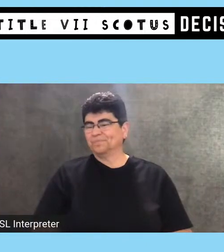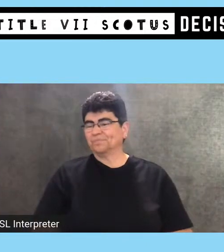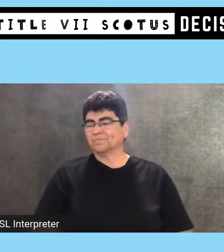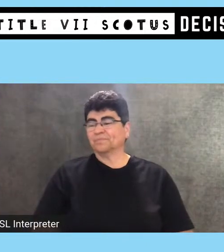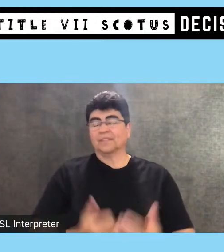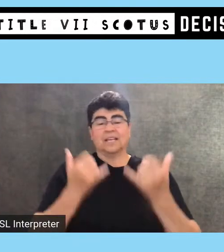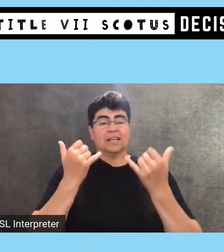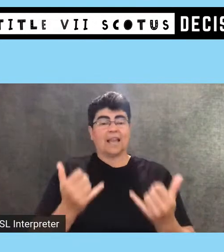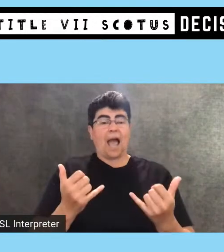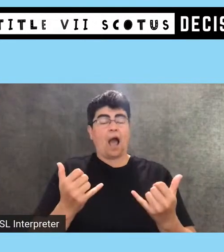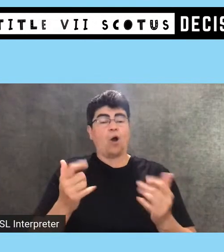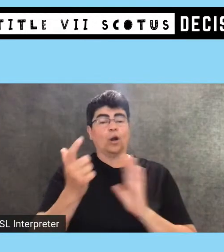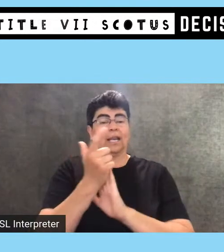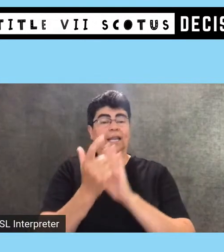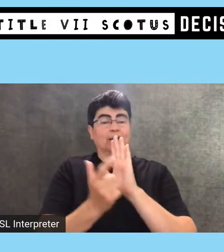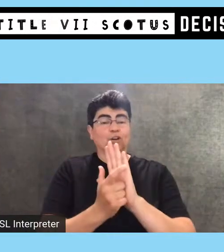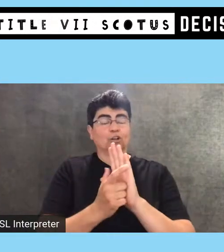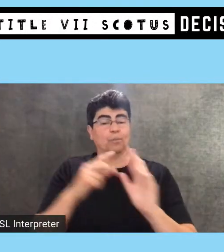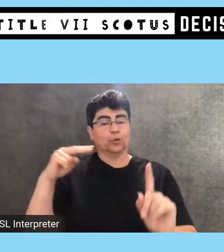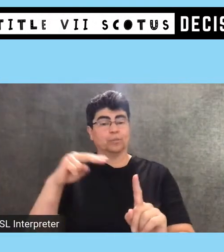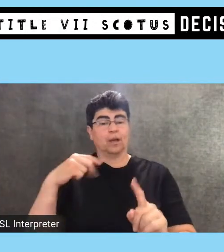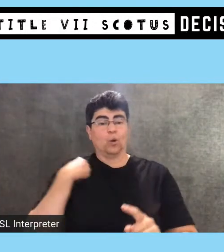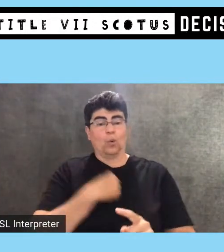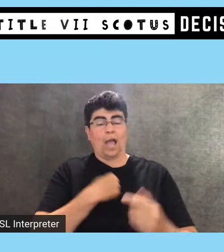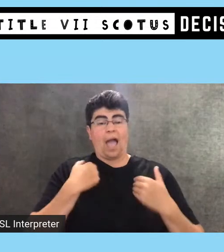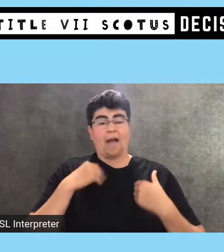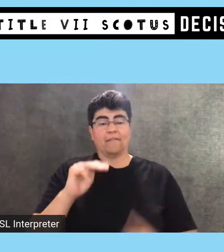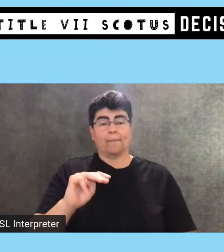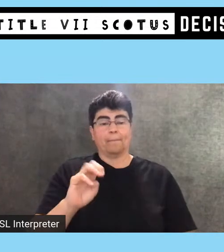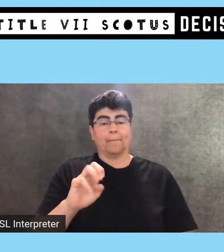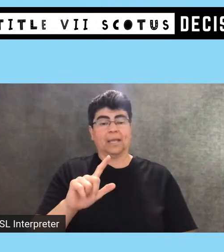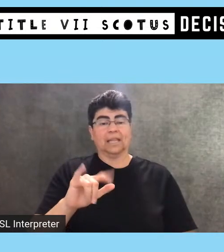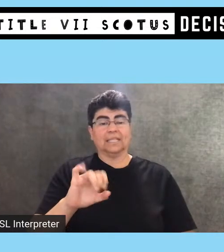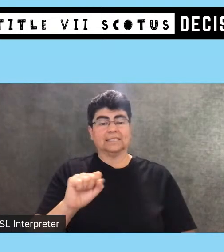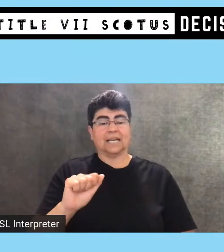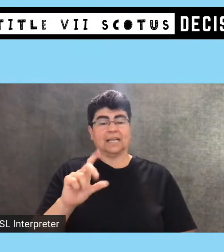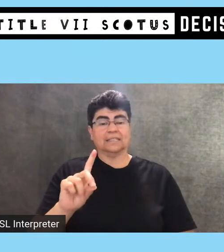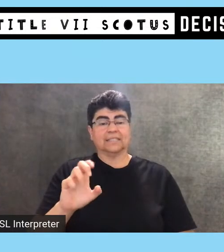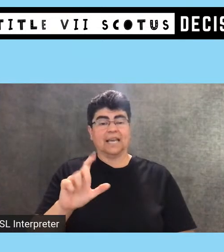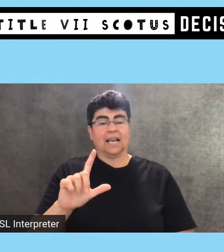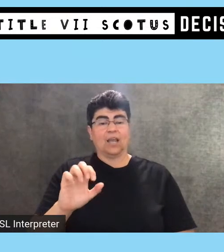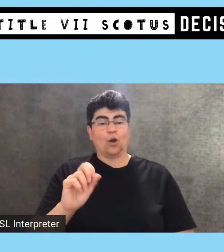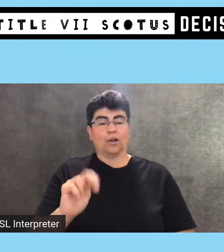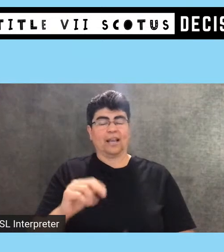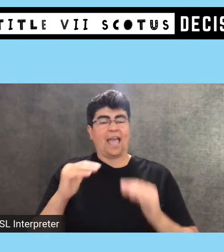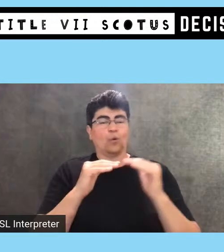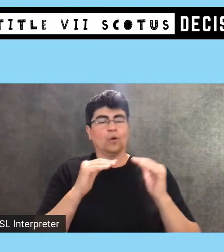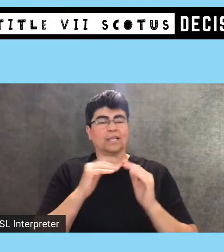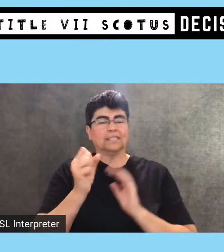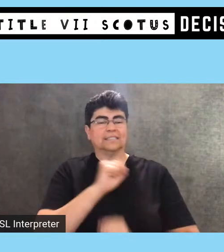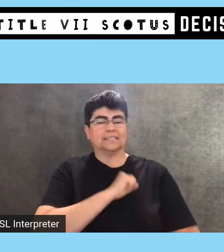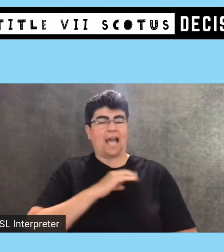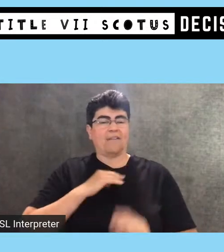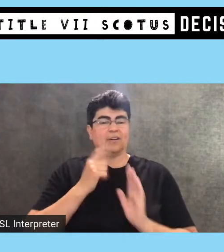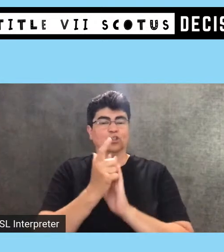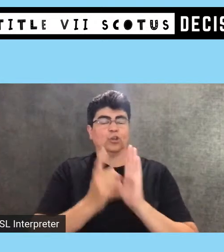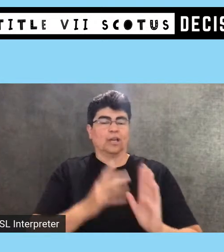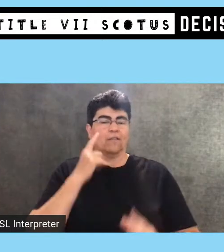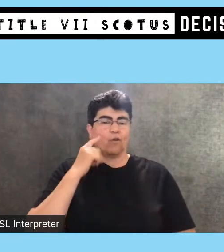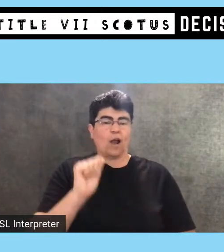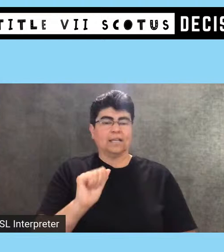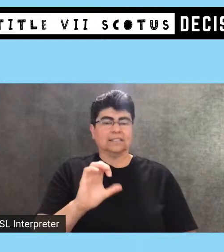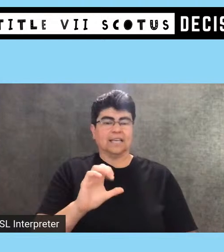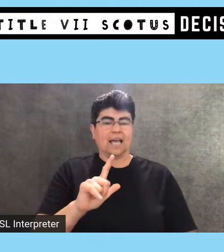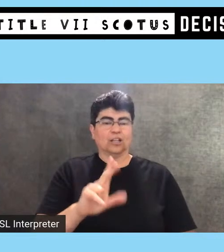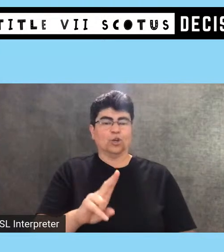So now for the legal perspective, we have Melissa De Leon, who is an equity staff attorney at the ACLU of San Diego and Imperial